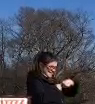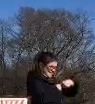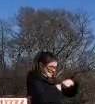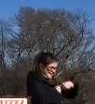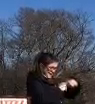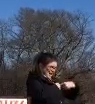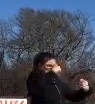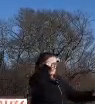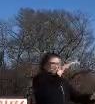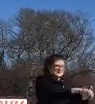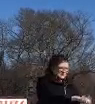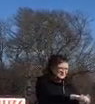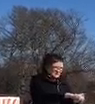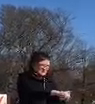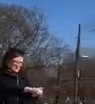believe